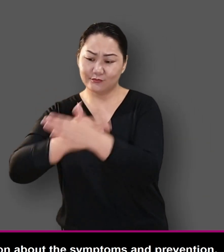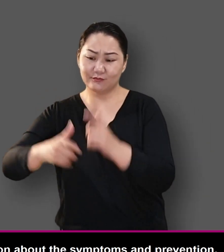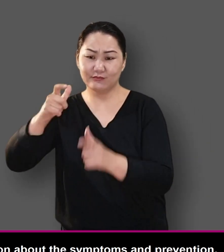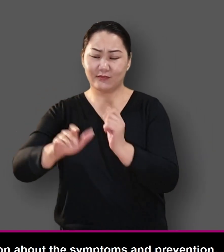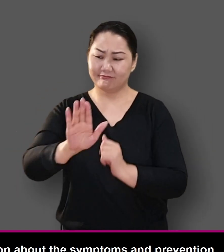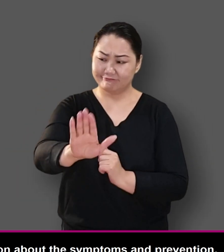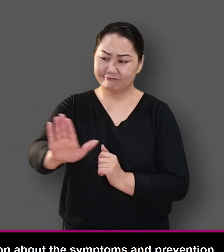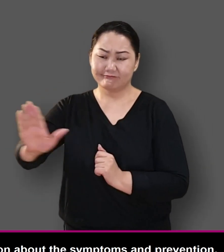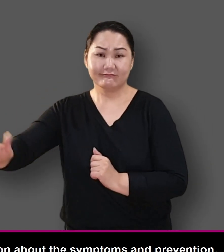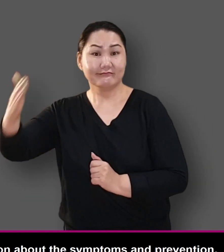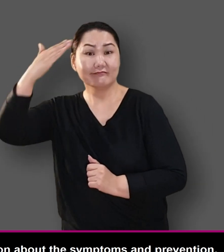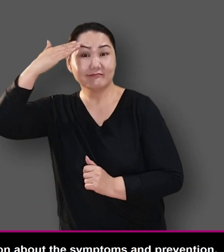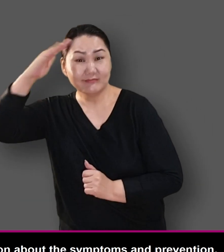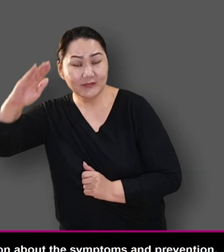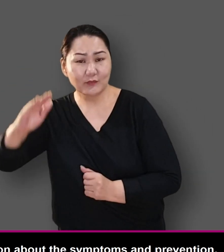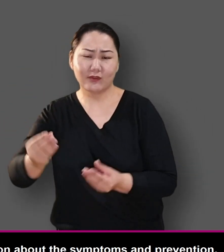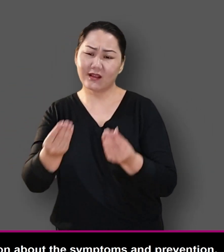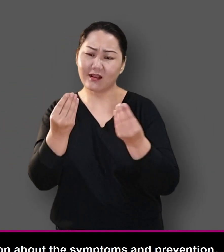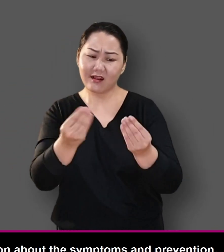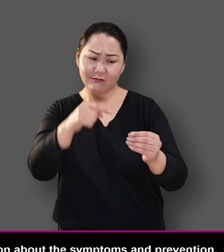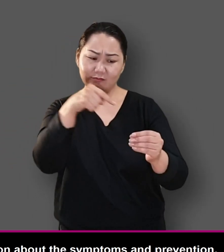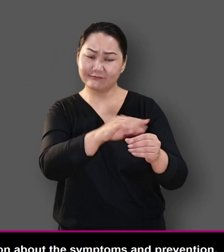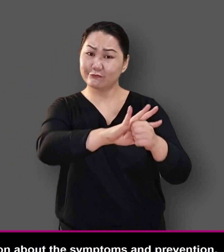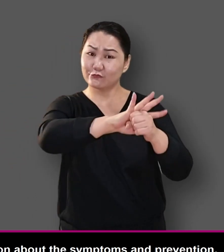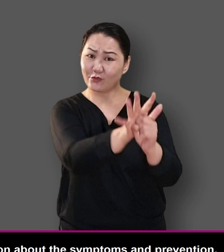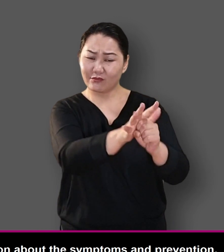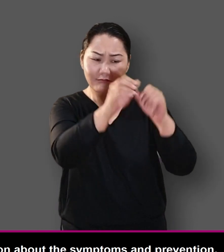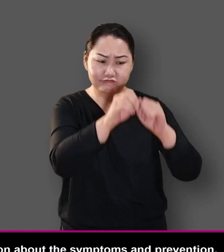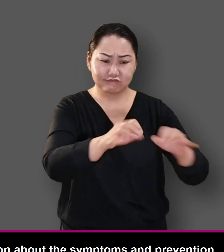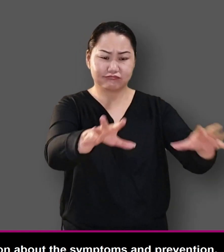because of inaccessible information about the symptoms and prevention.